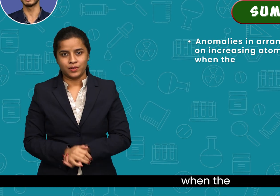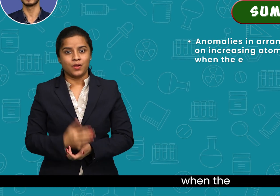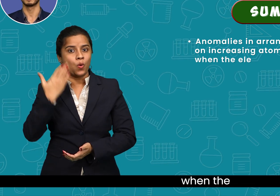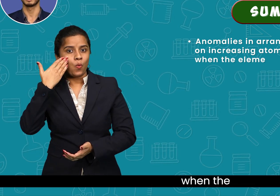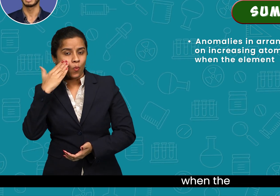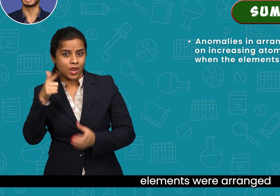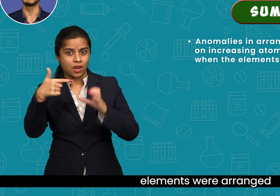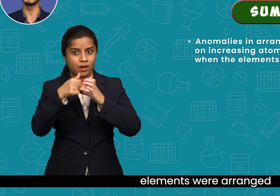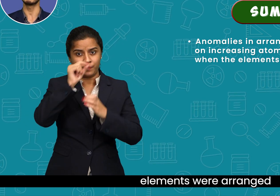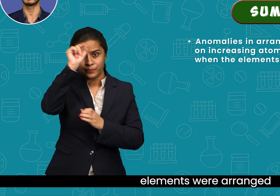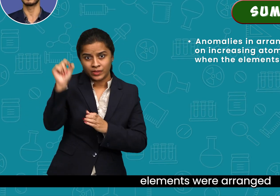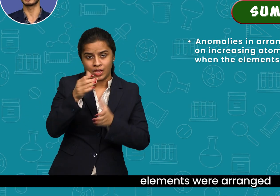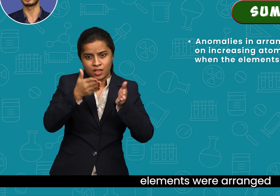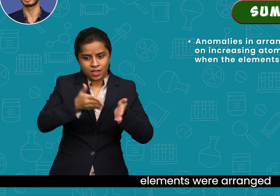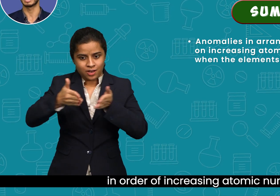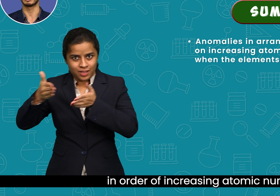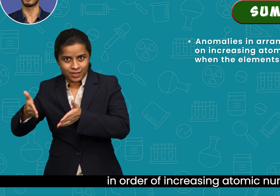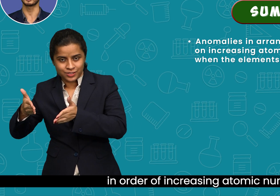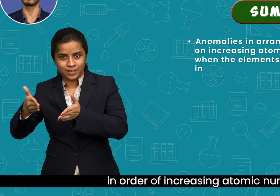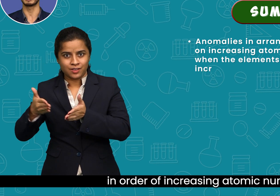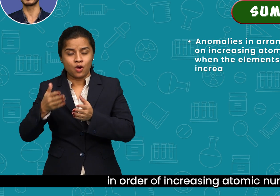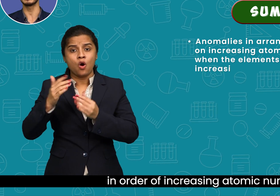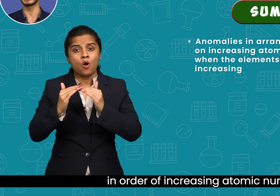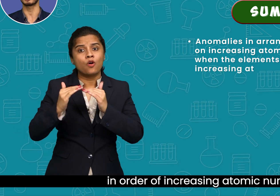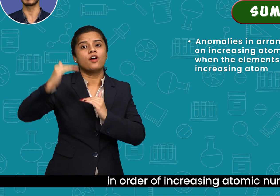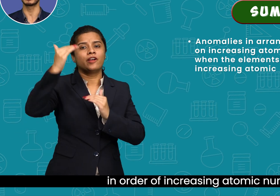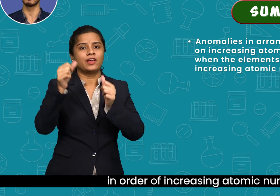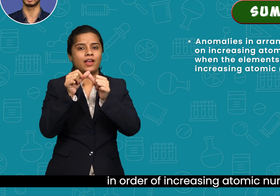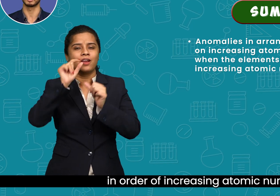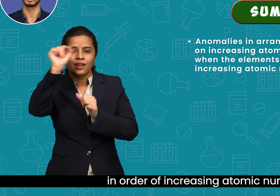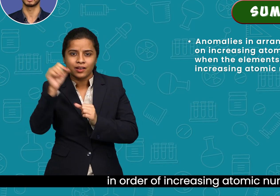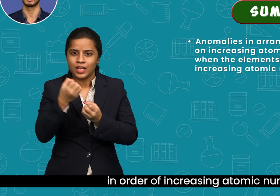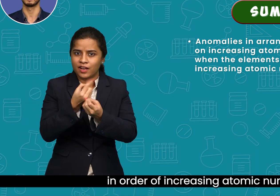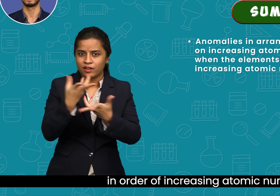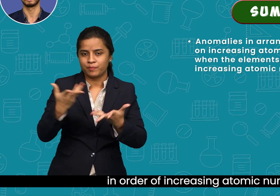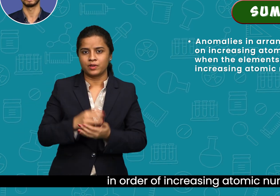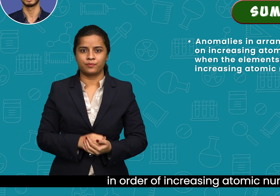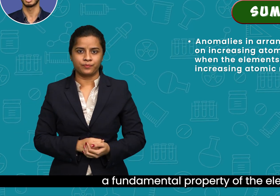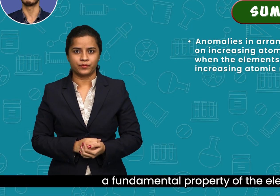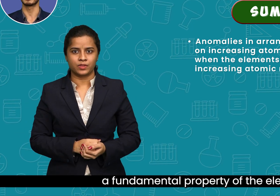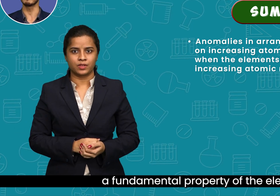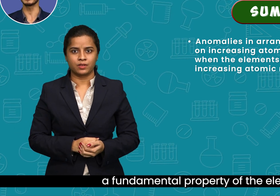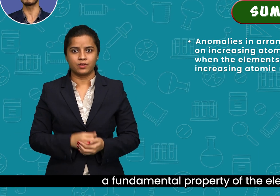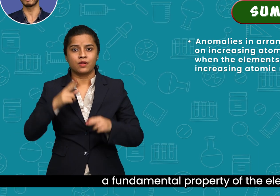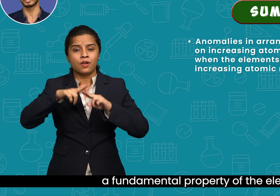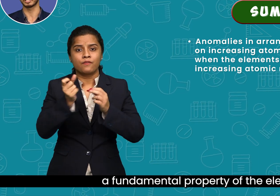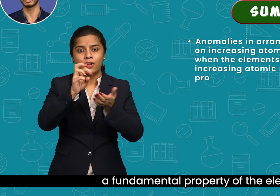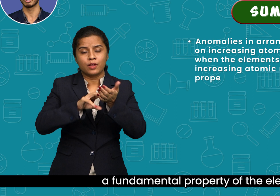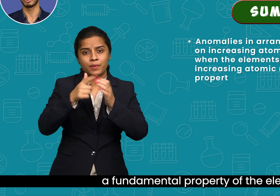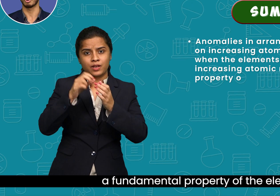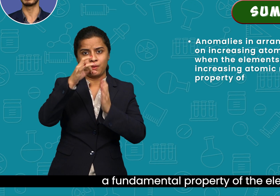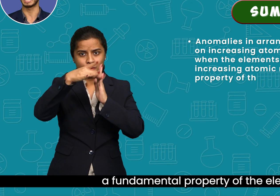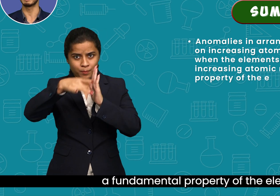when the elements were arranged in order of increasing atomic number. A fundamental